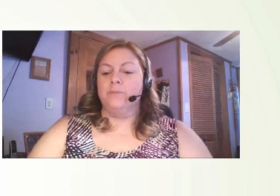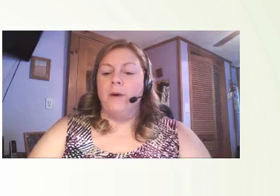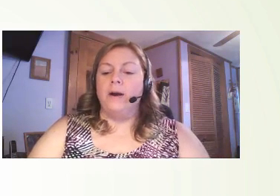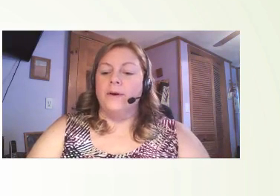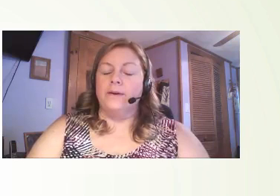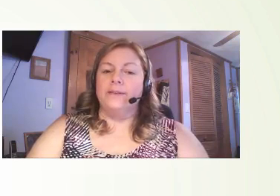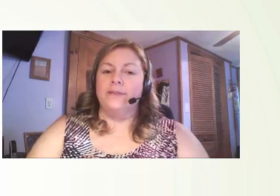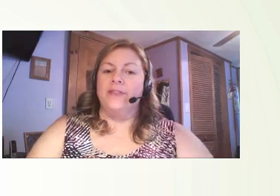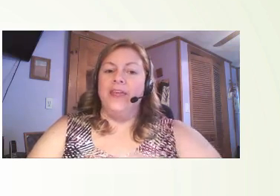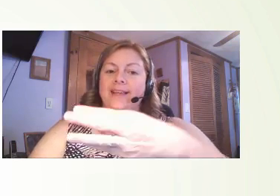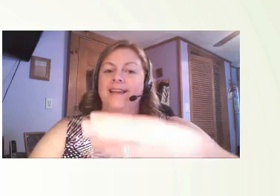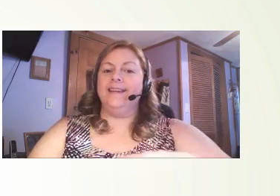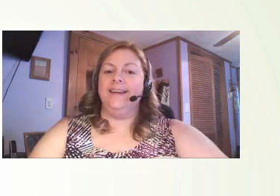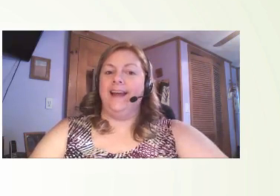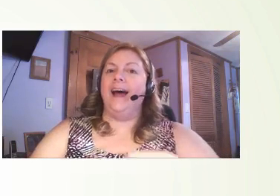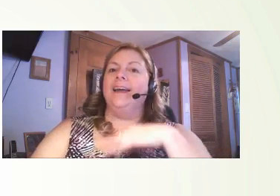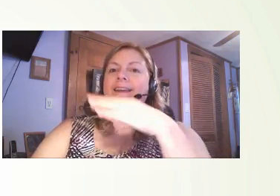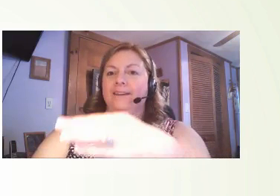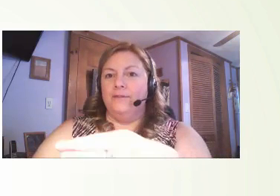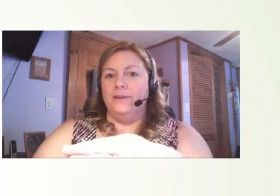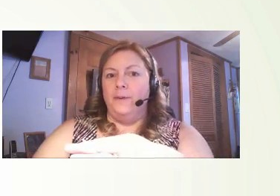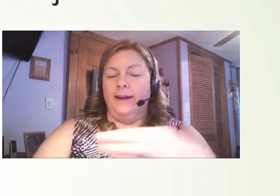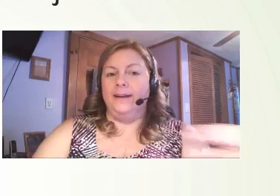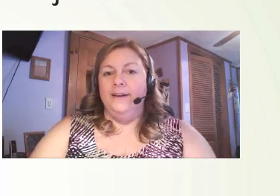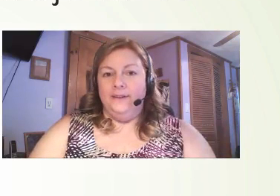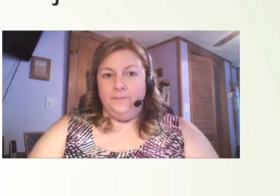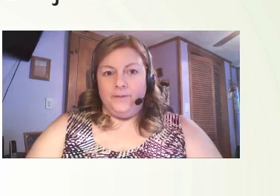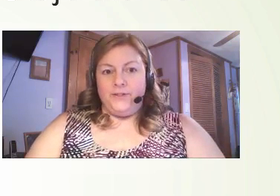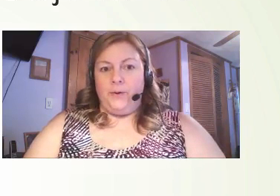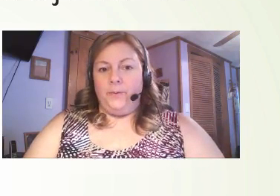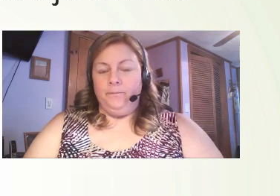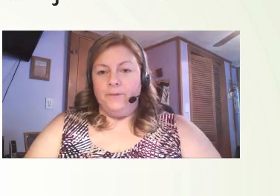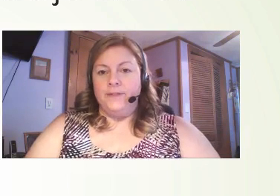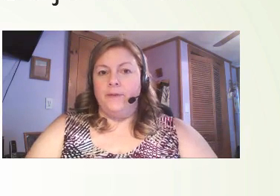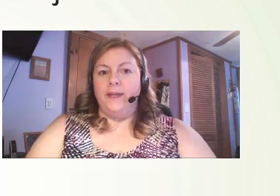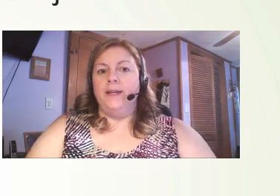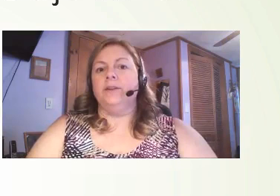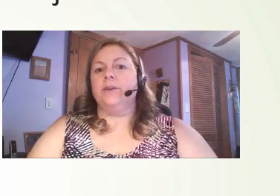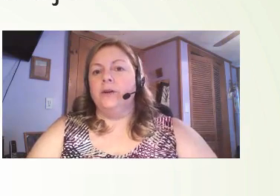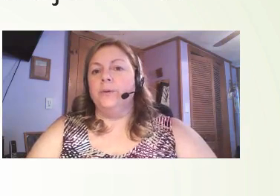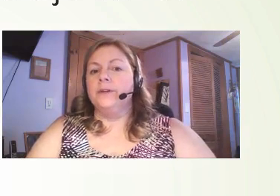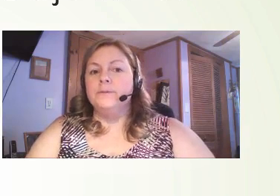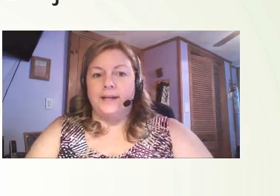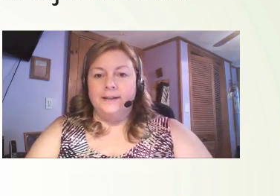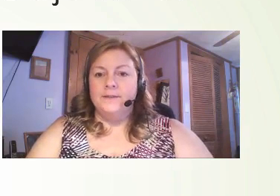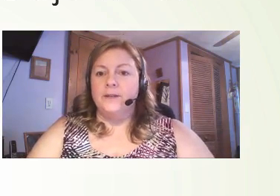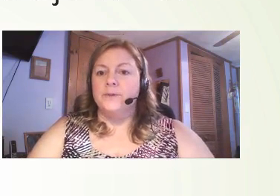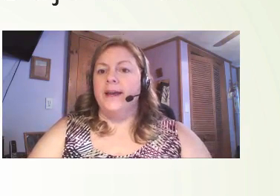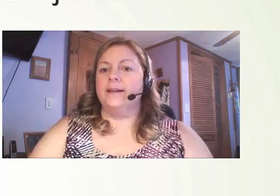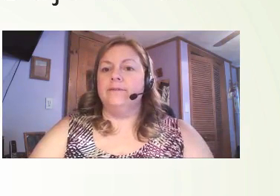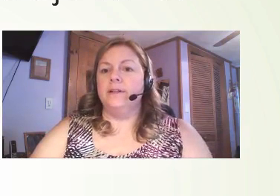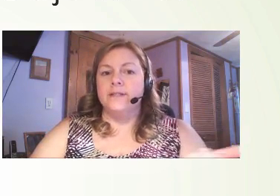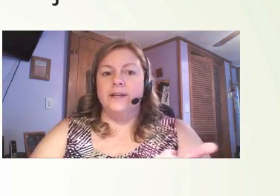this part where they send it and I can give feedback. So some of the learning goals and objectives, I